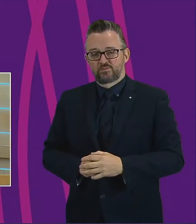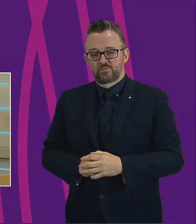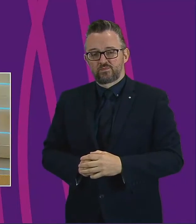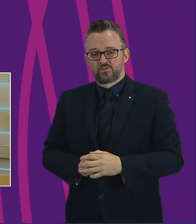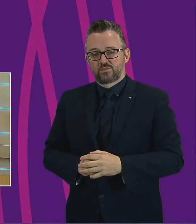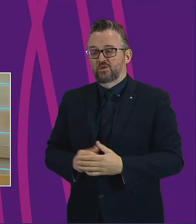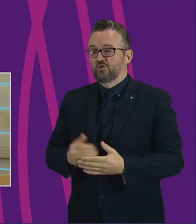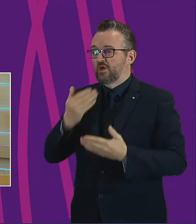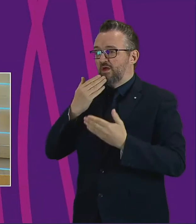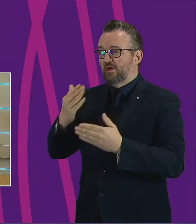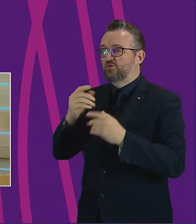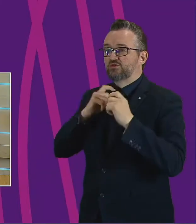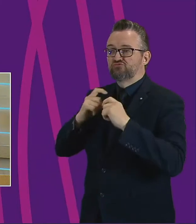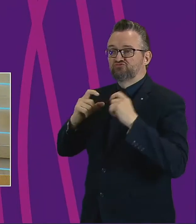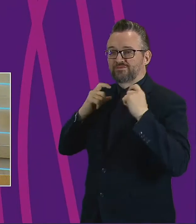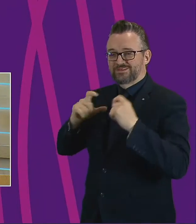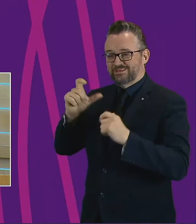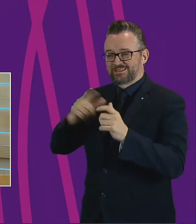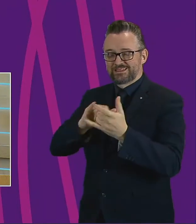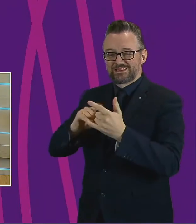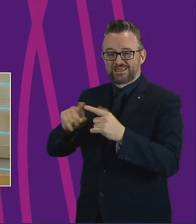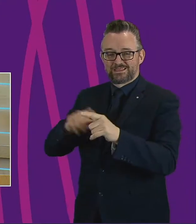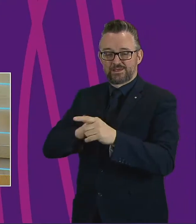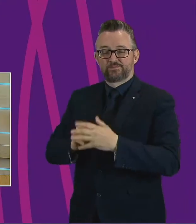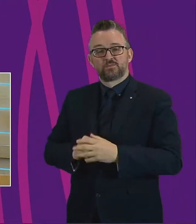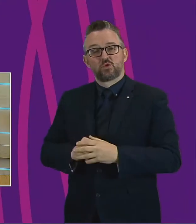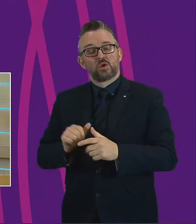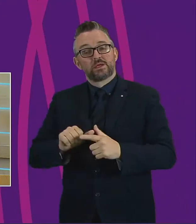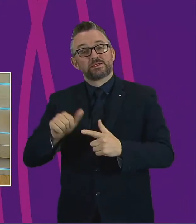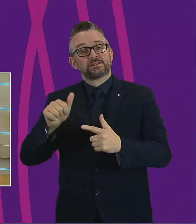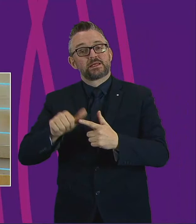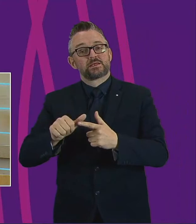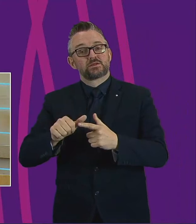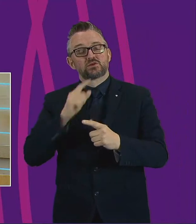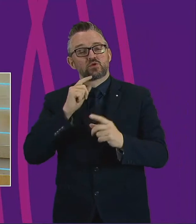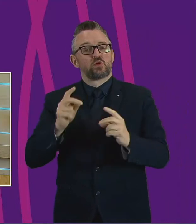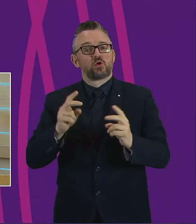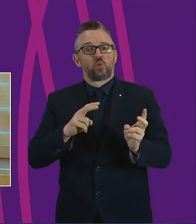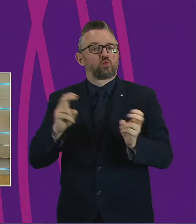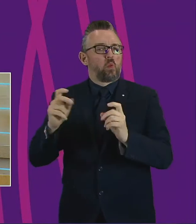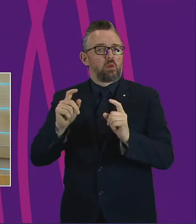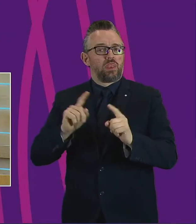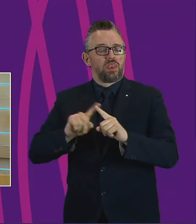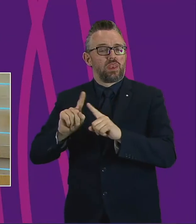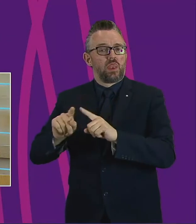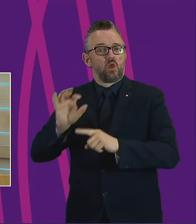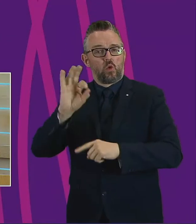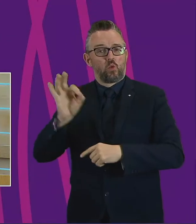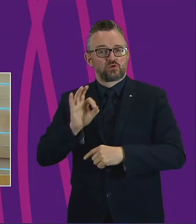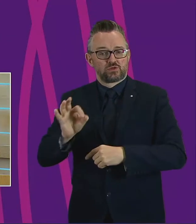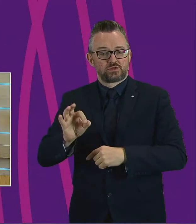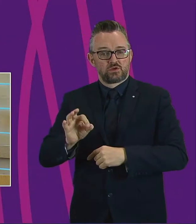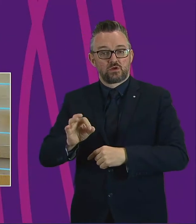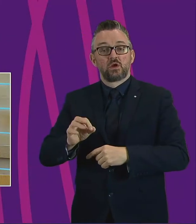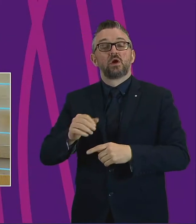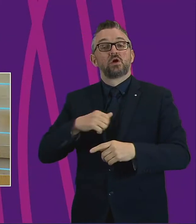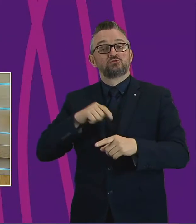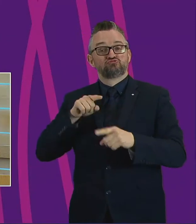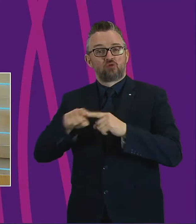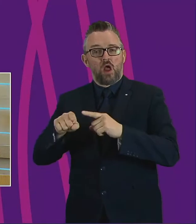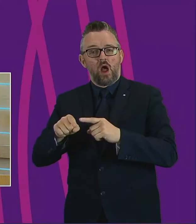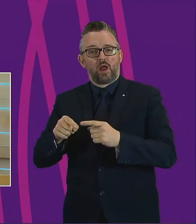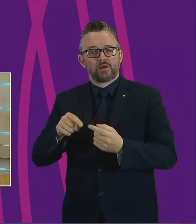Thank you very much, Reverend Casey. And the next item of business is topical questions. I will try to get as many people in as